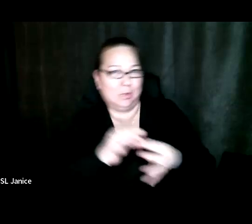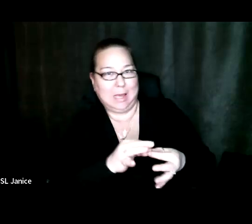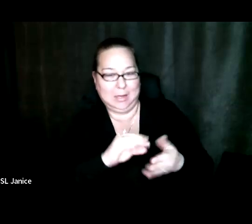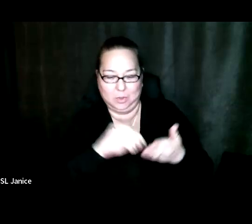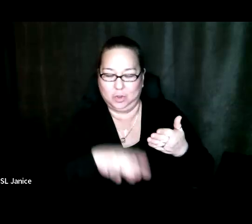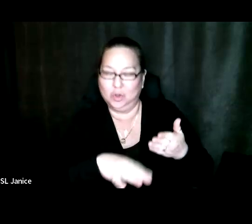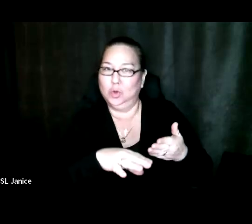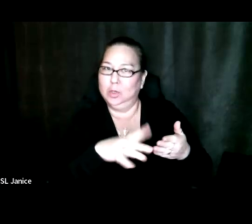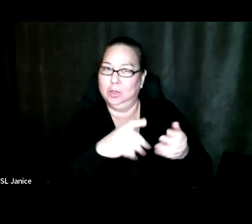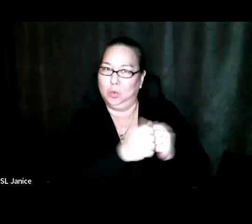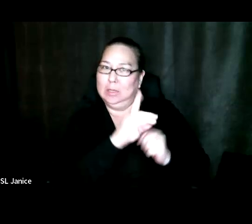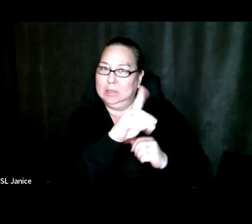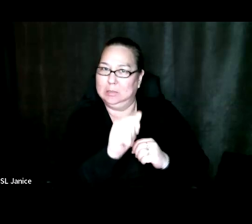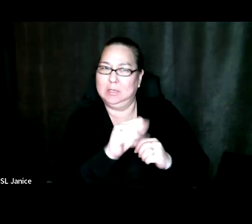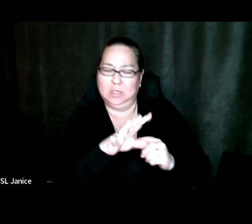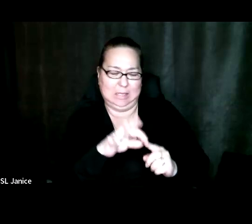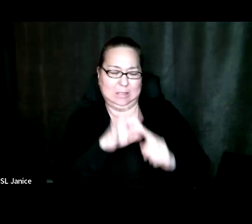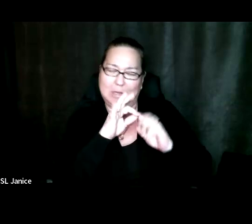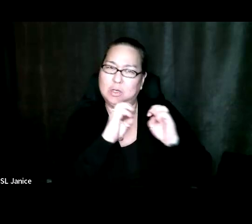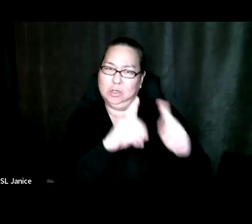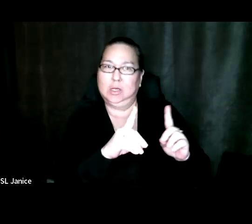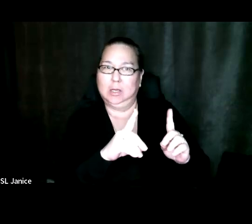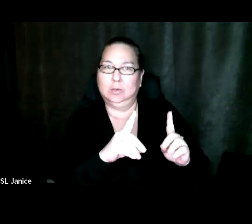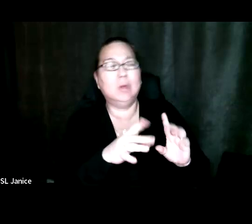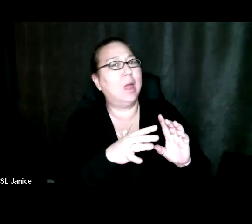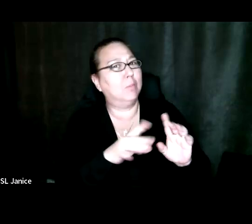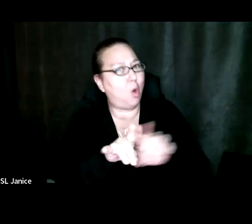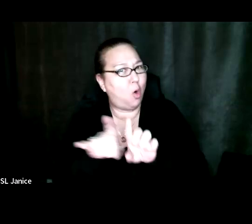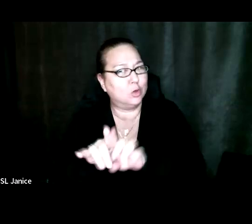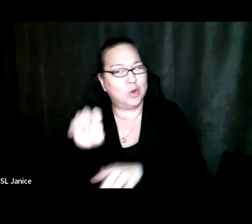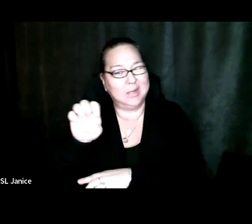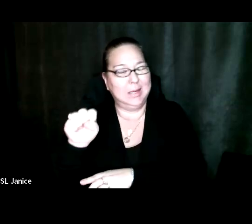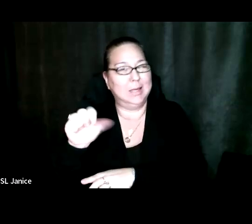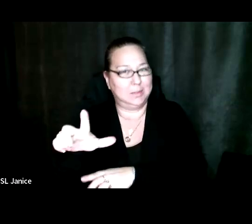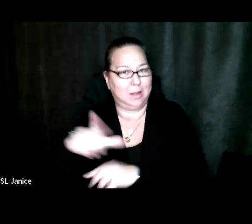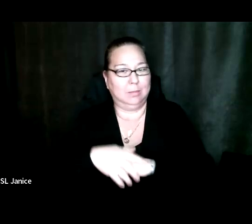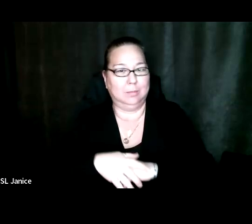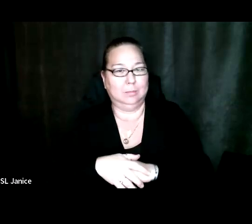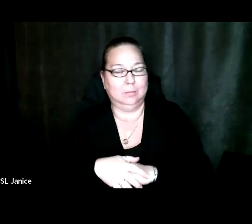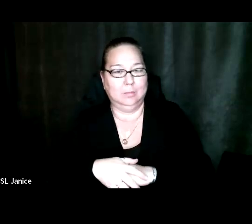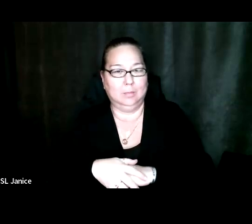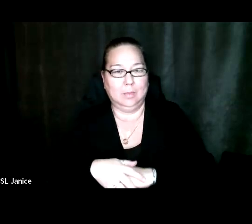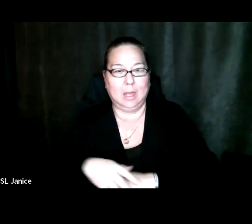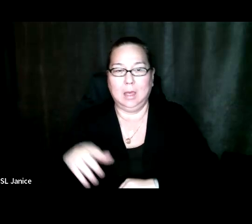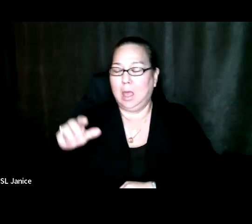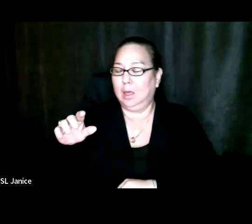special education and ESL. Do we expect this distribution to